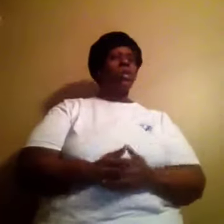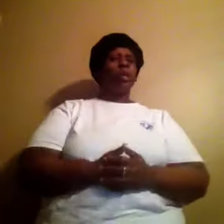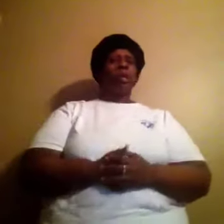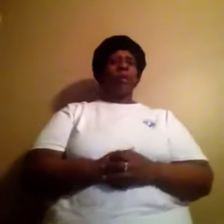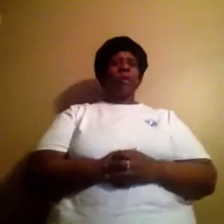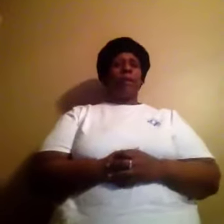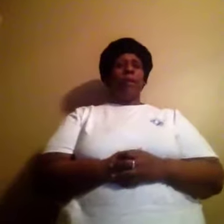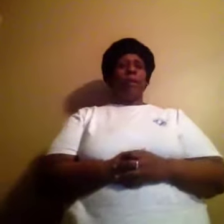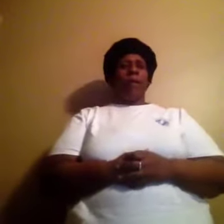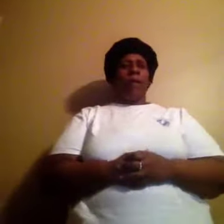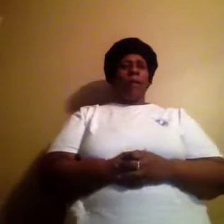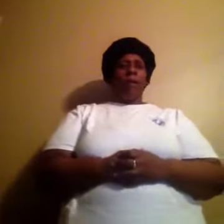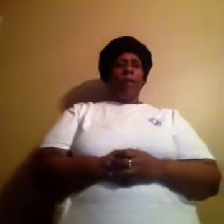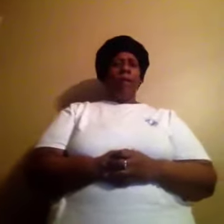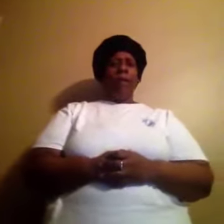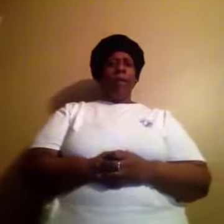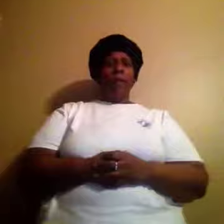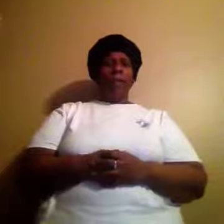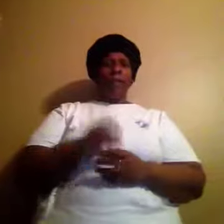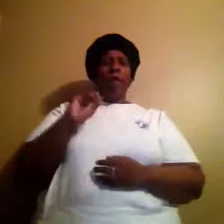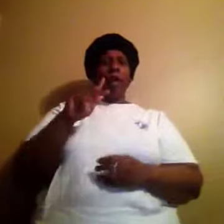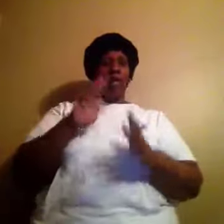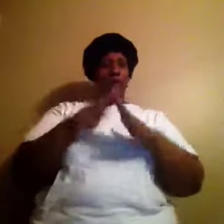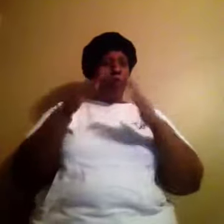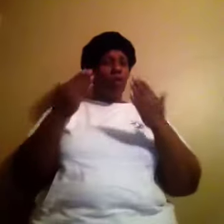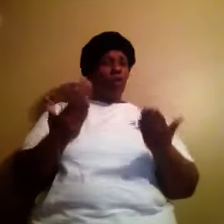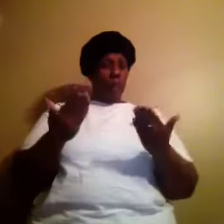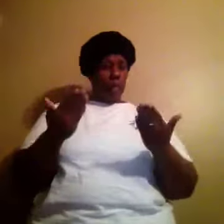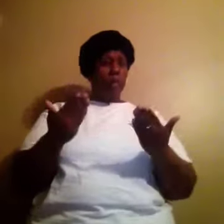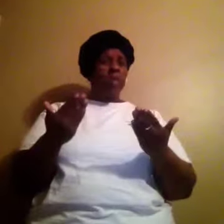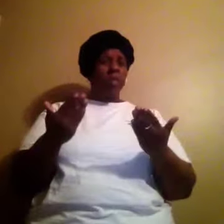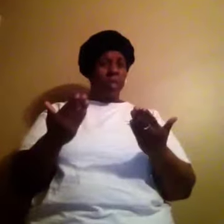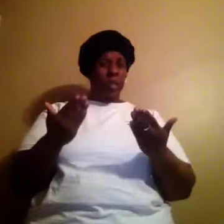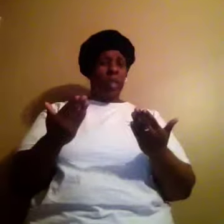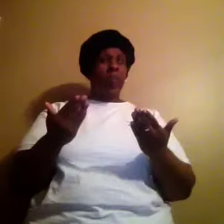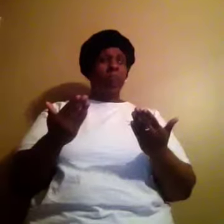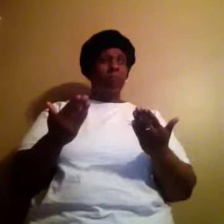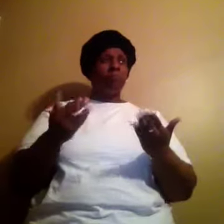Why don't you open your books to page